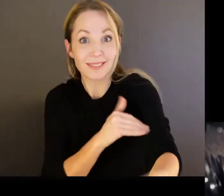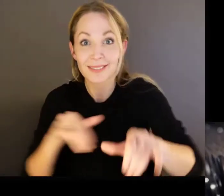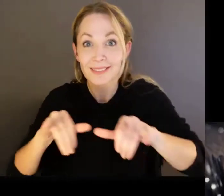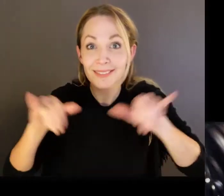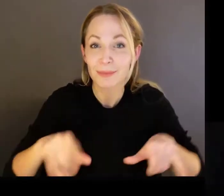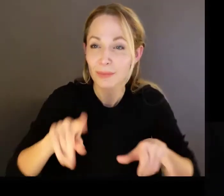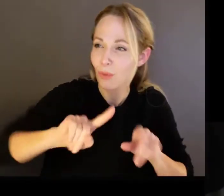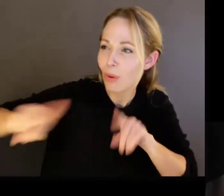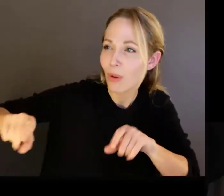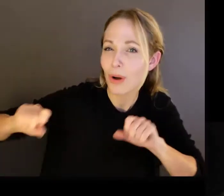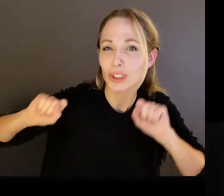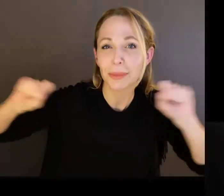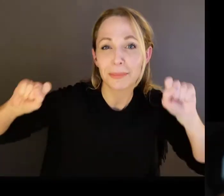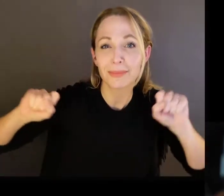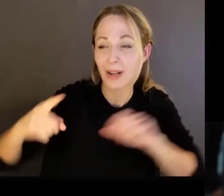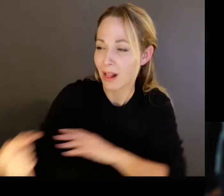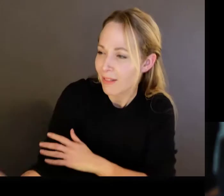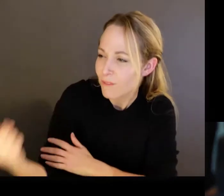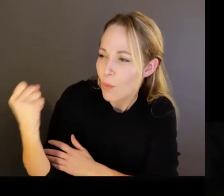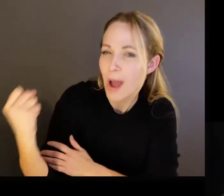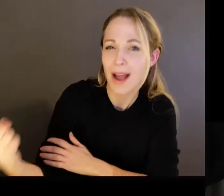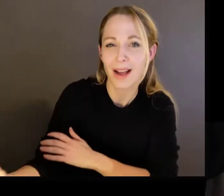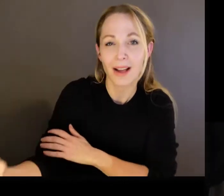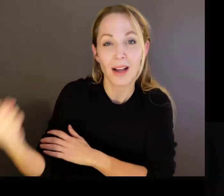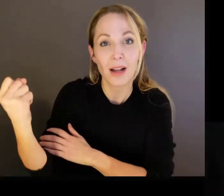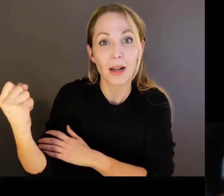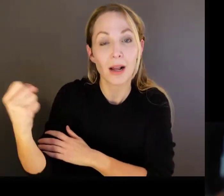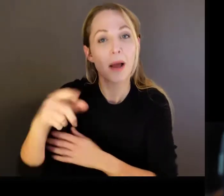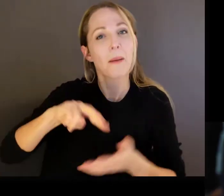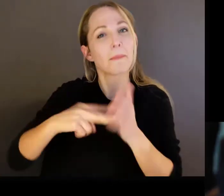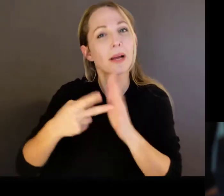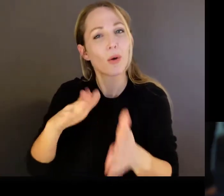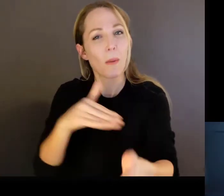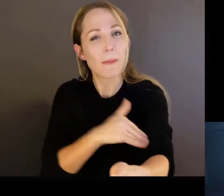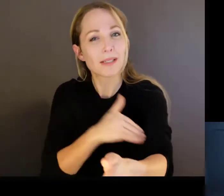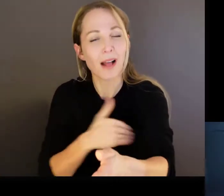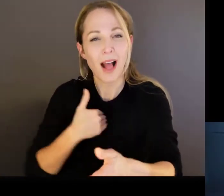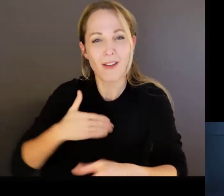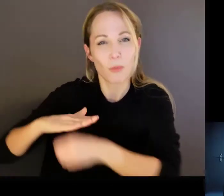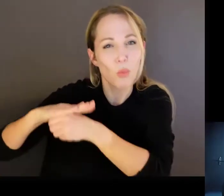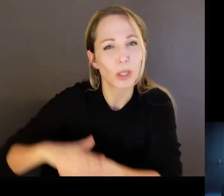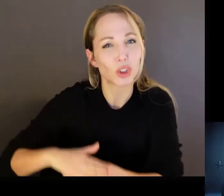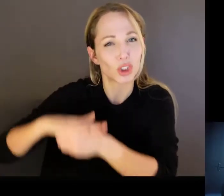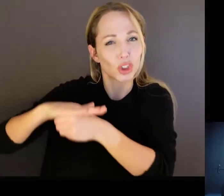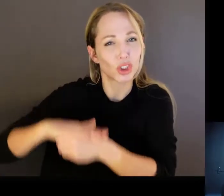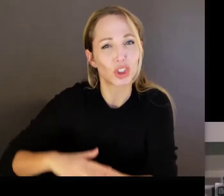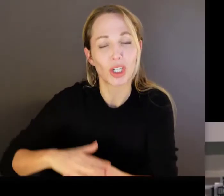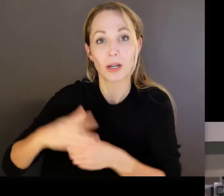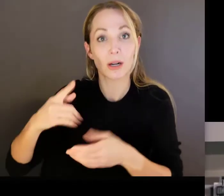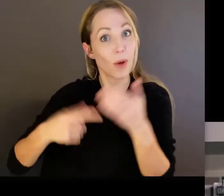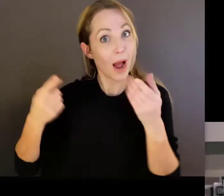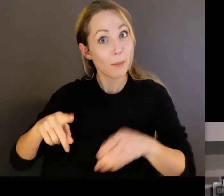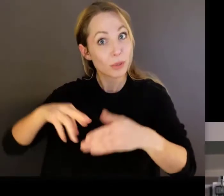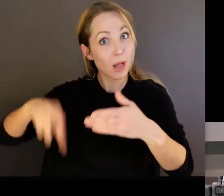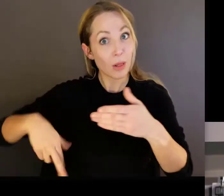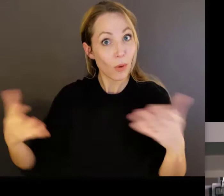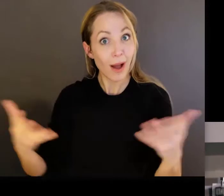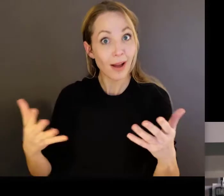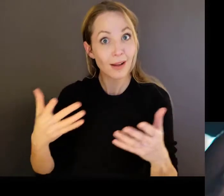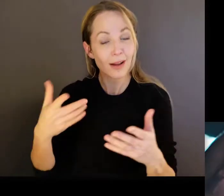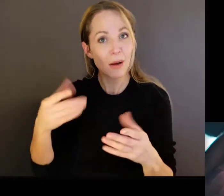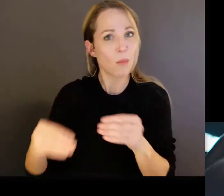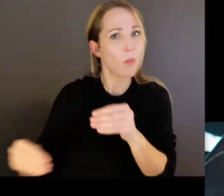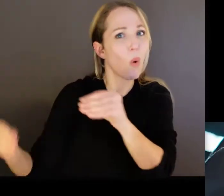We go to the gym and we lift weights. We're putting pressure on our muscles. What happens as a